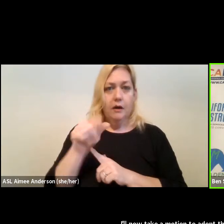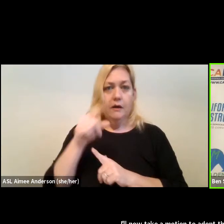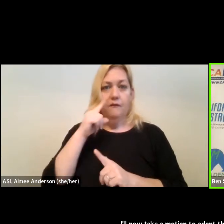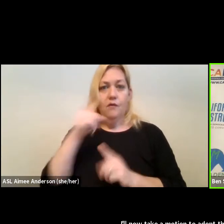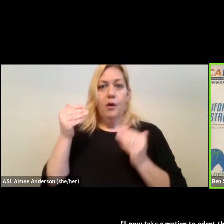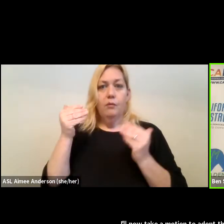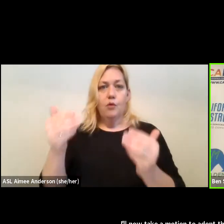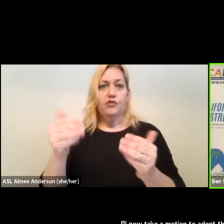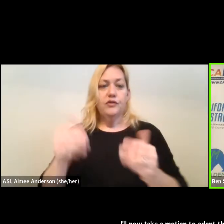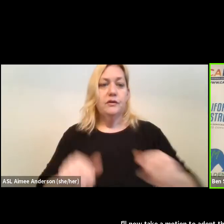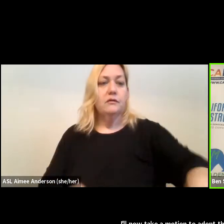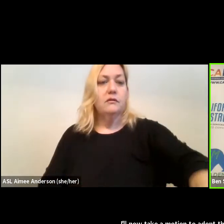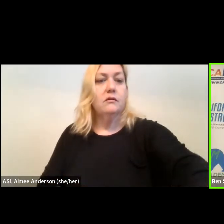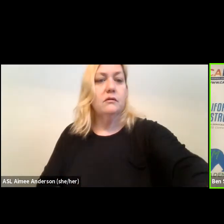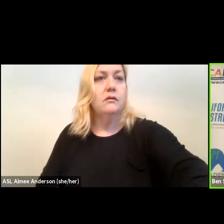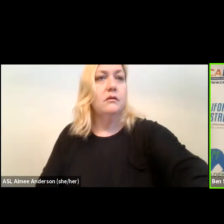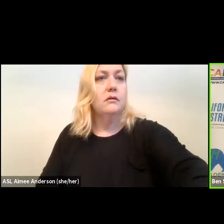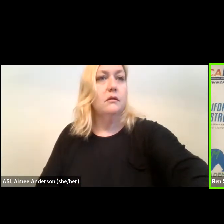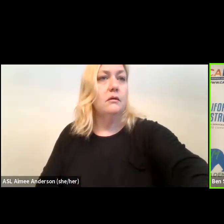motion.